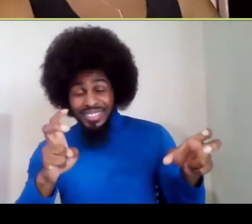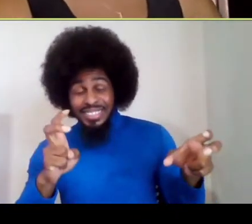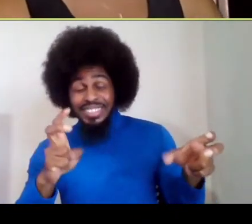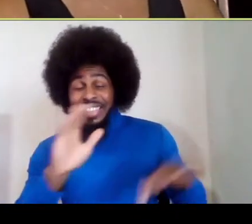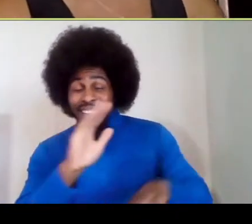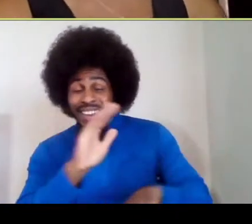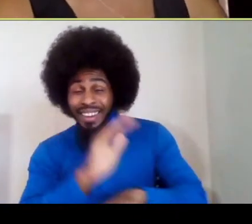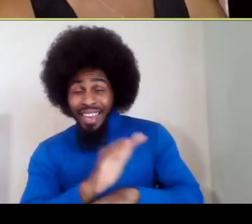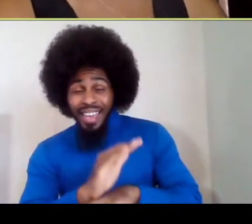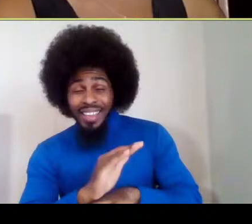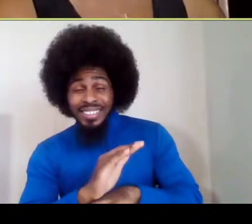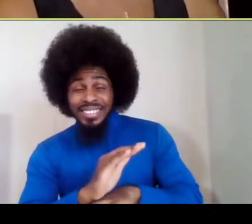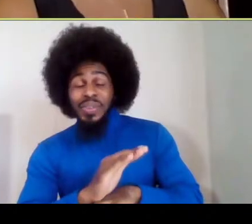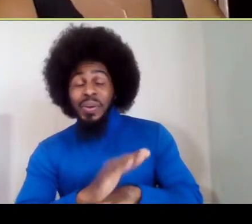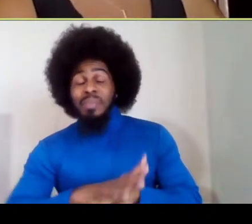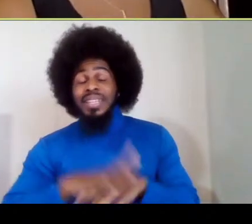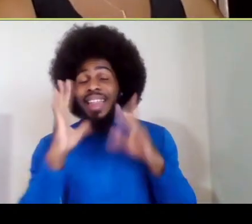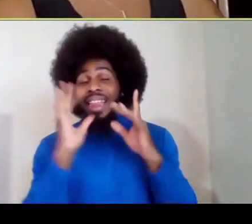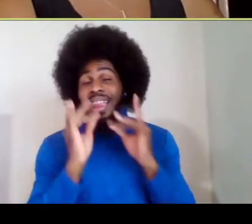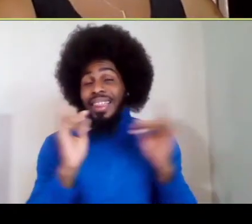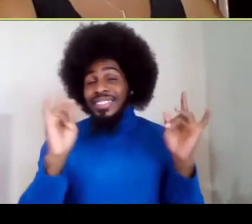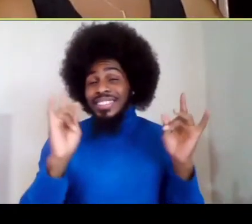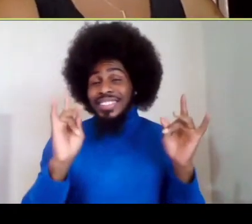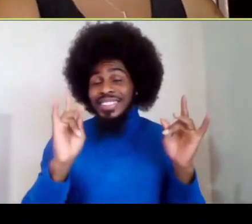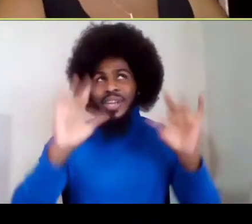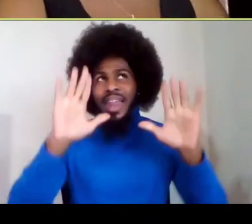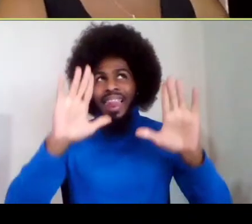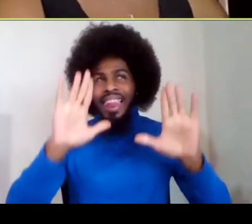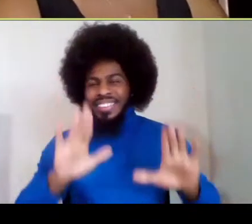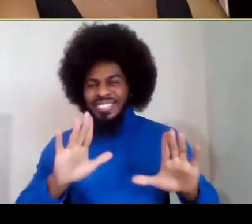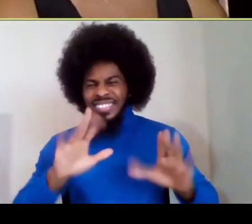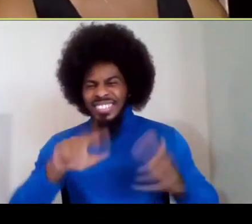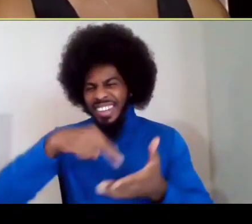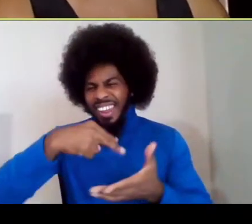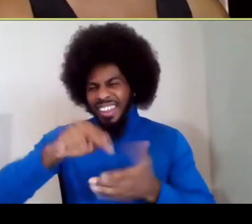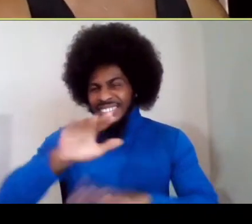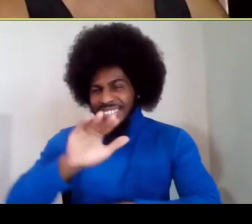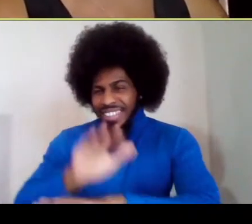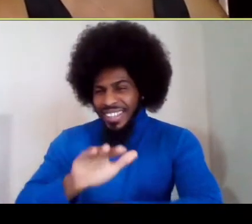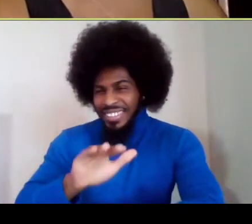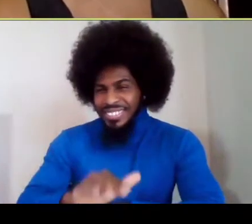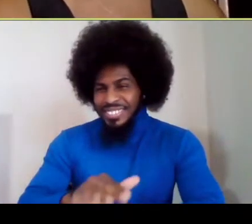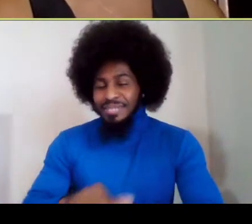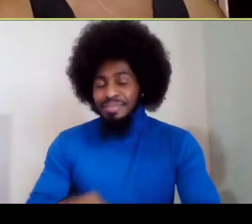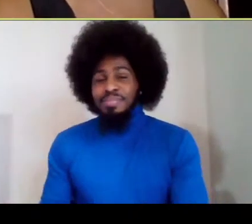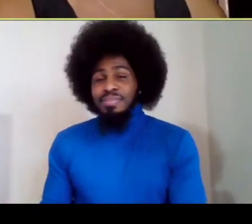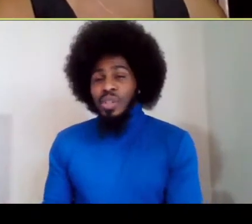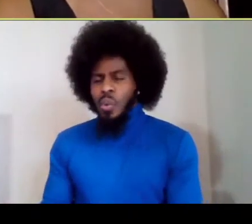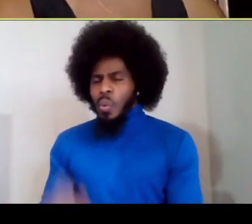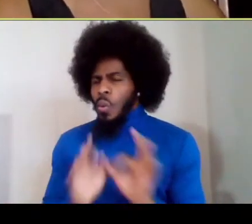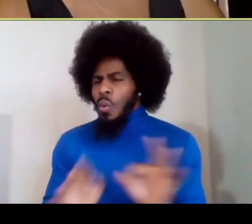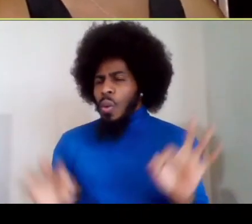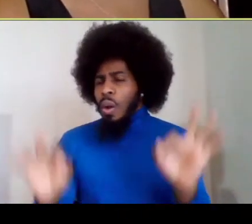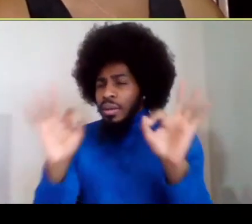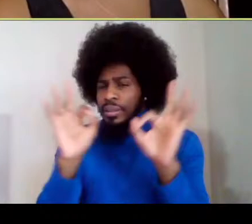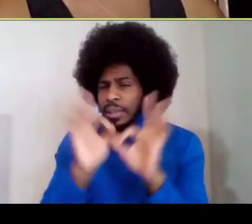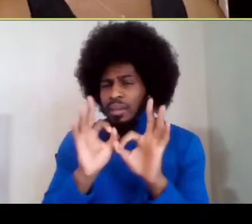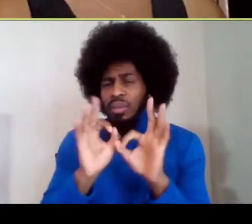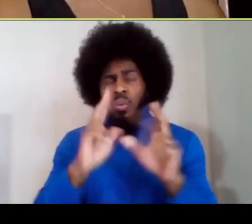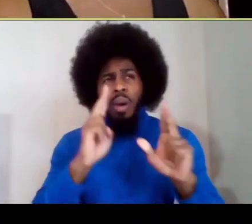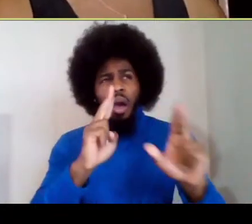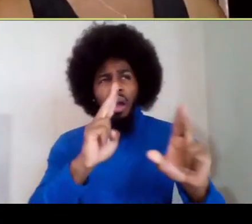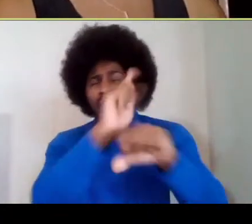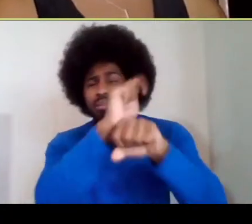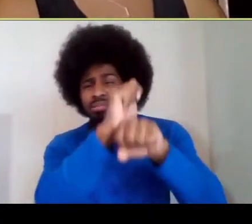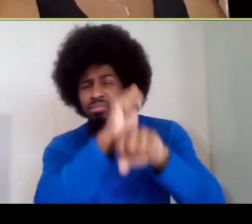delightful dancing night. The importance of acknowledging our familial and dance legacies is an essential tradition. And